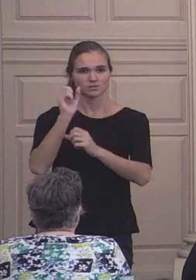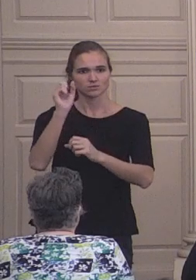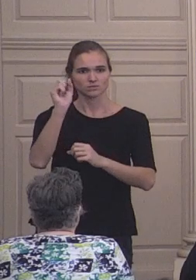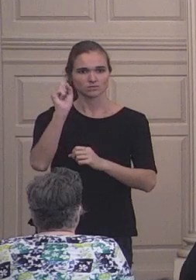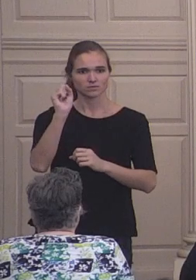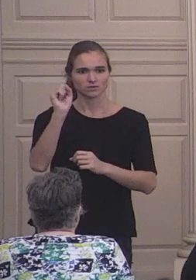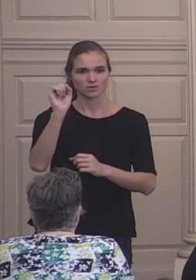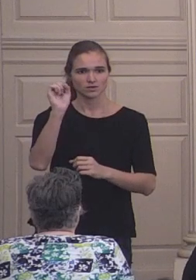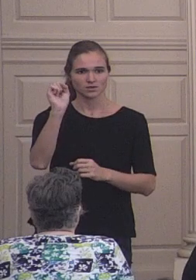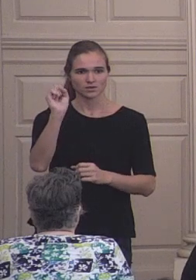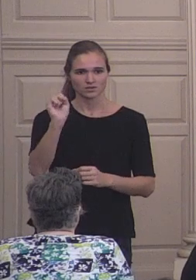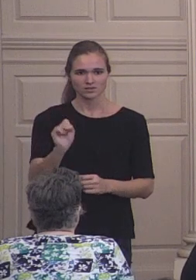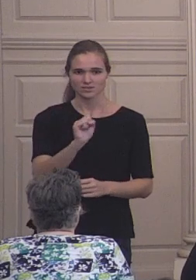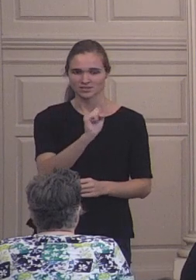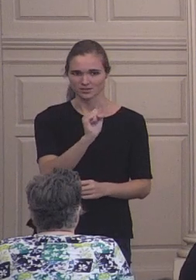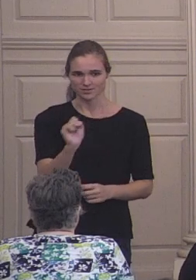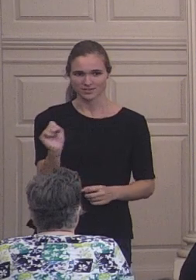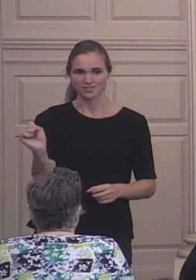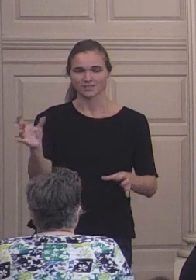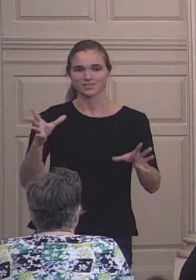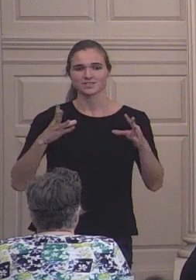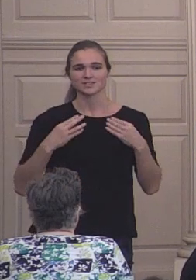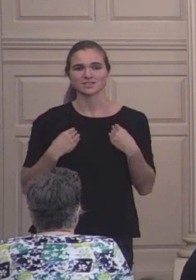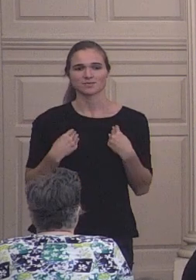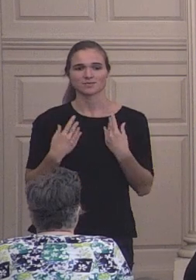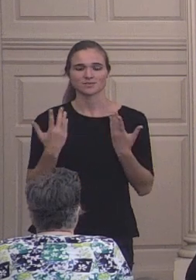your Son, Jesus.